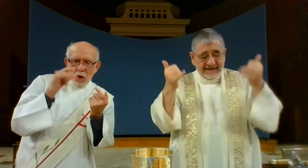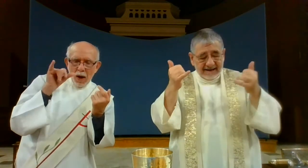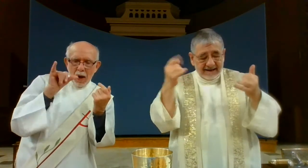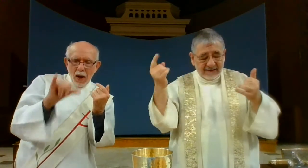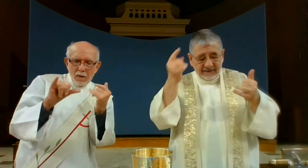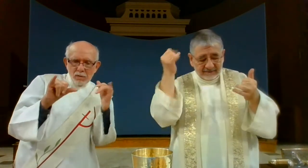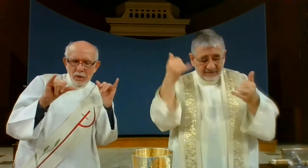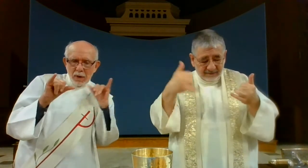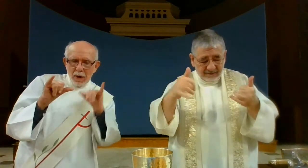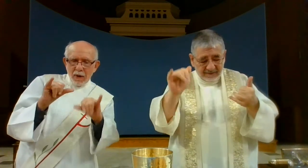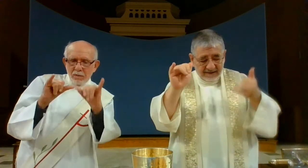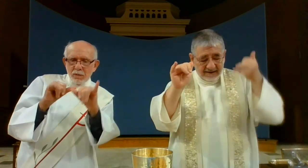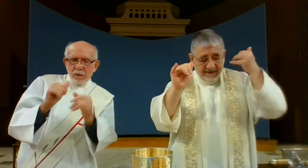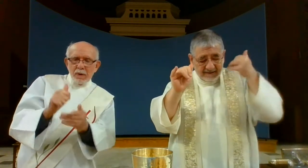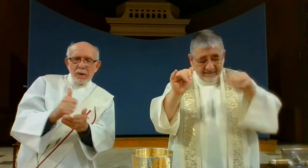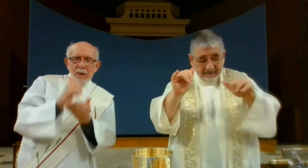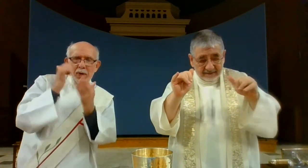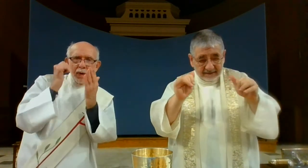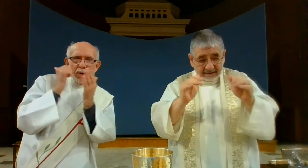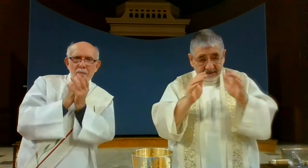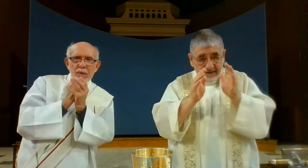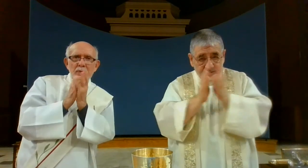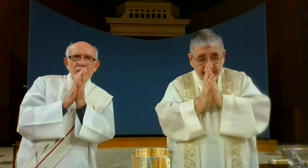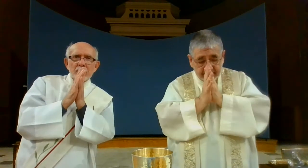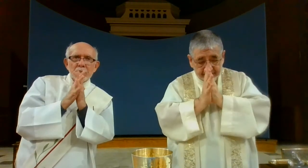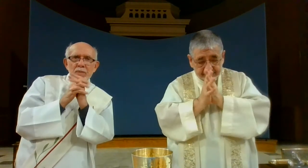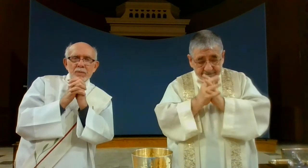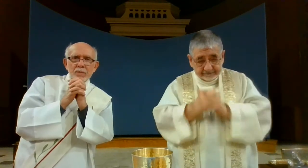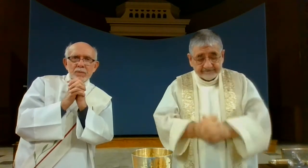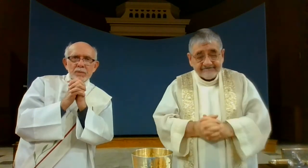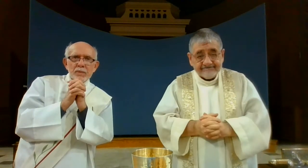now and forever. Amen.